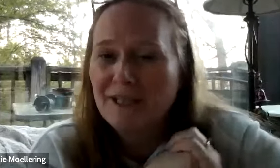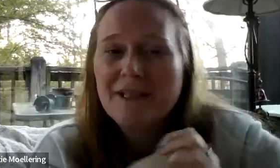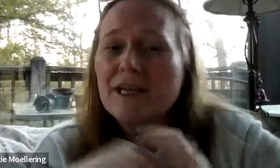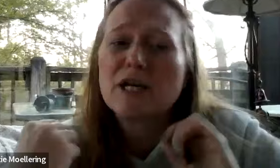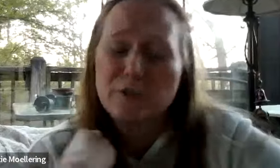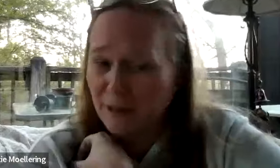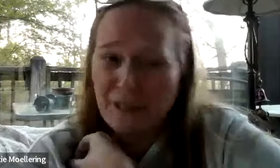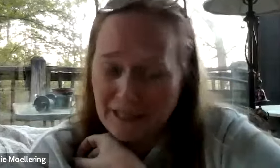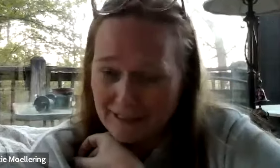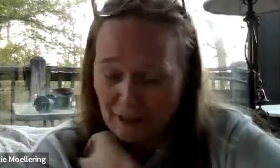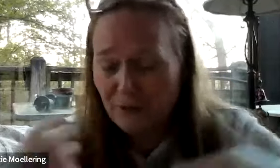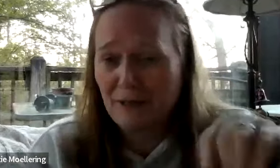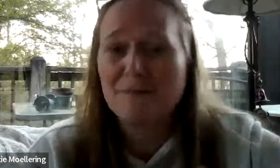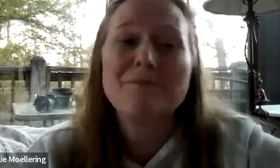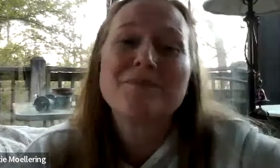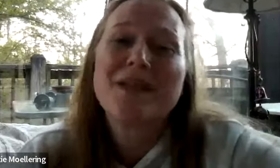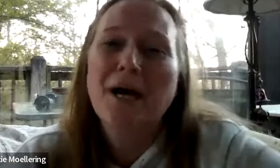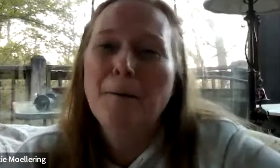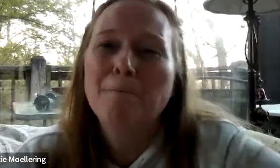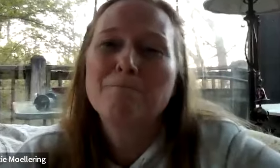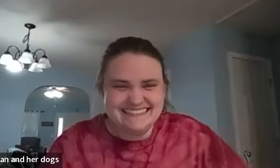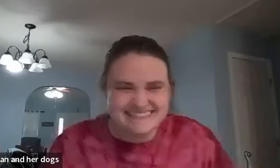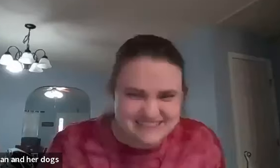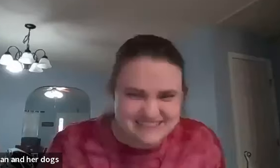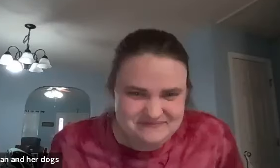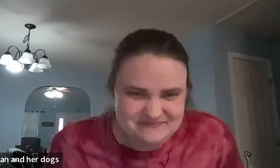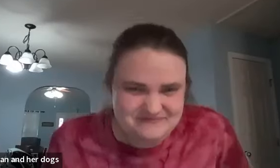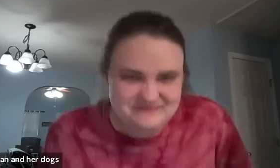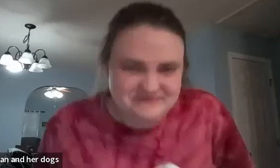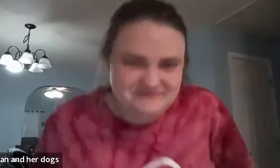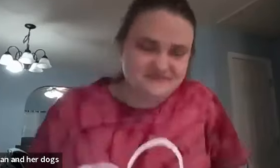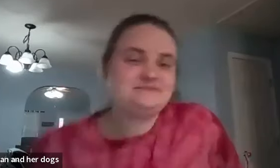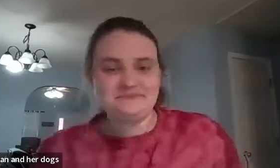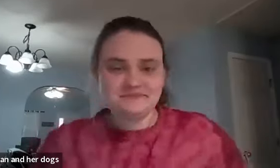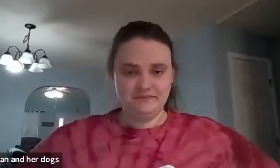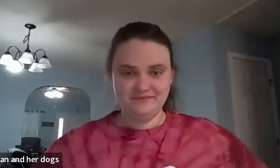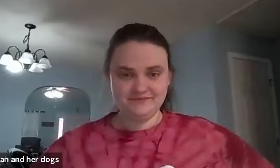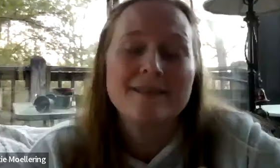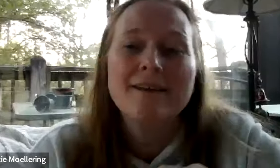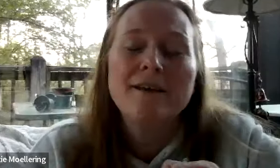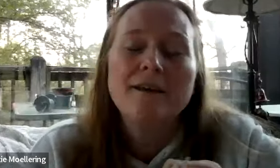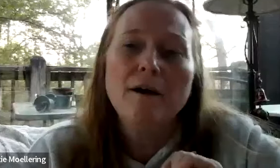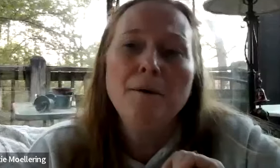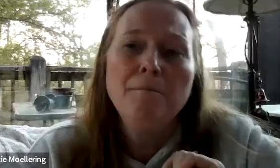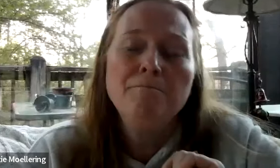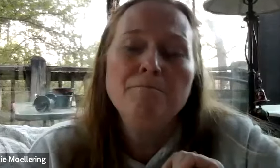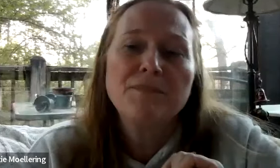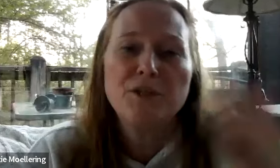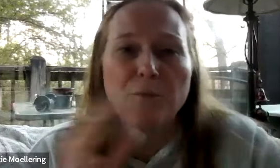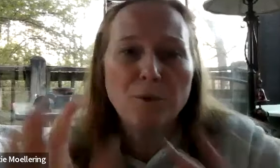that I should be leading an entire class. But I'll send out a couple of quizzes that you can